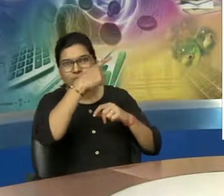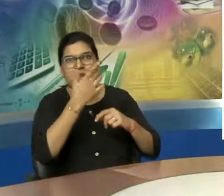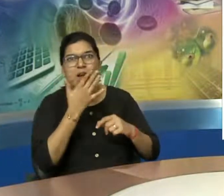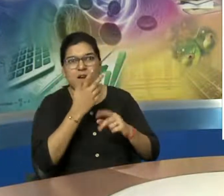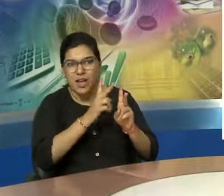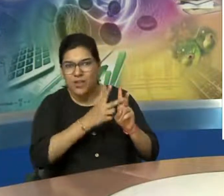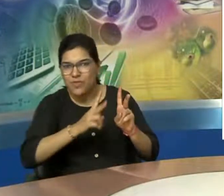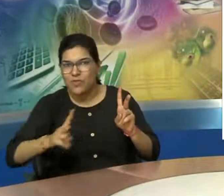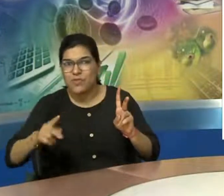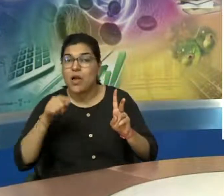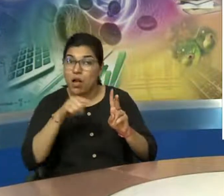earth.